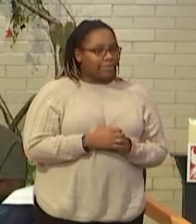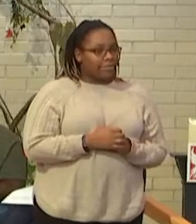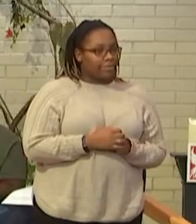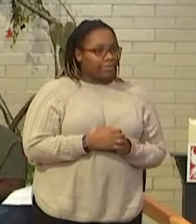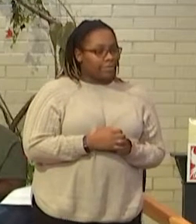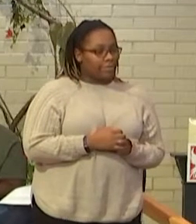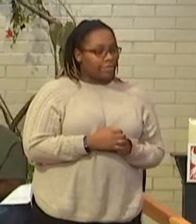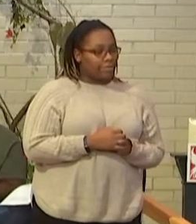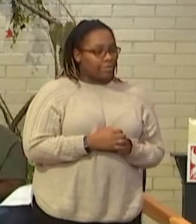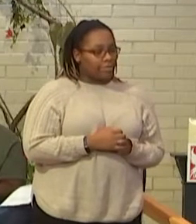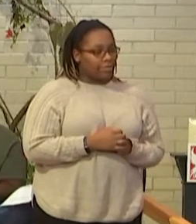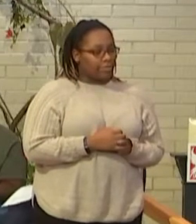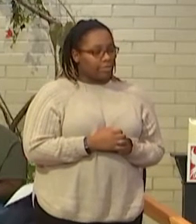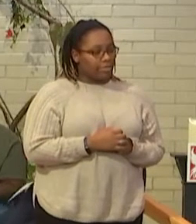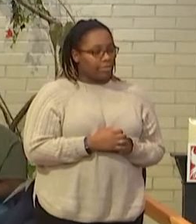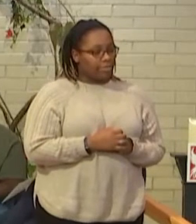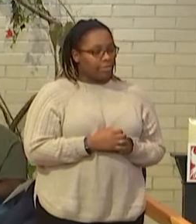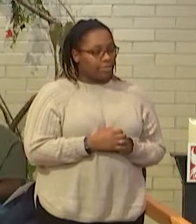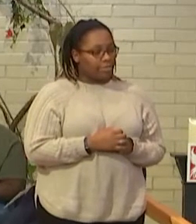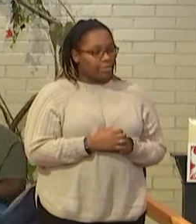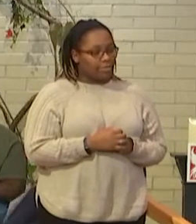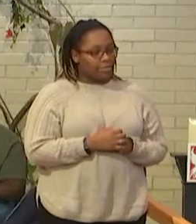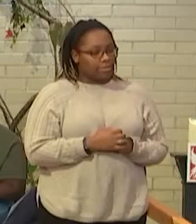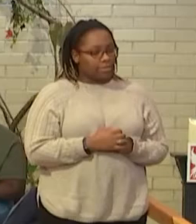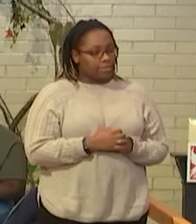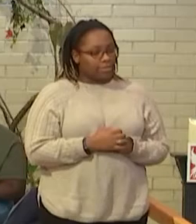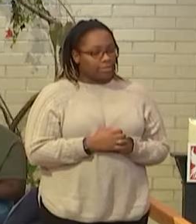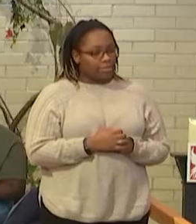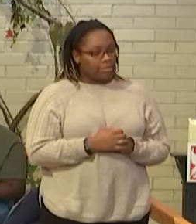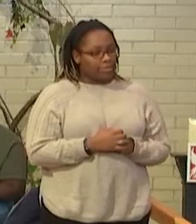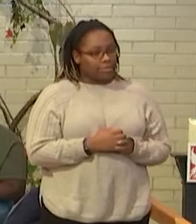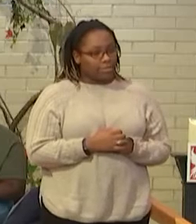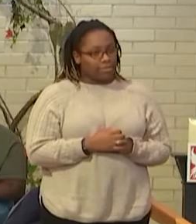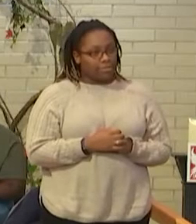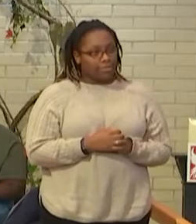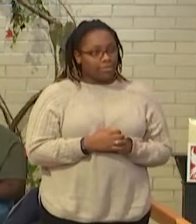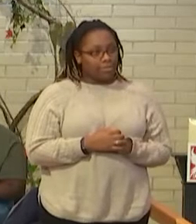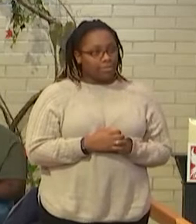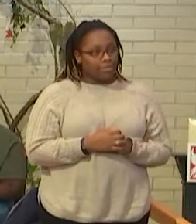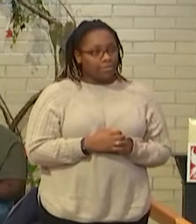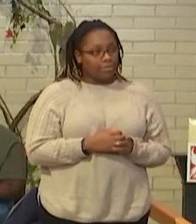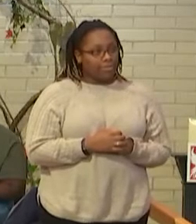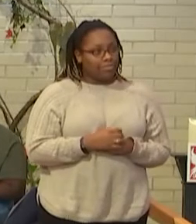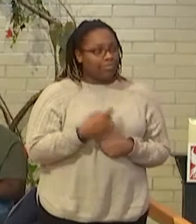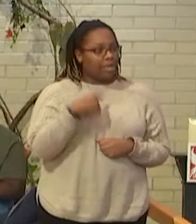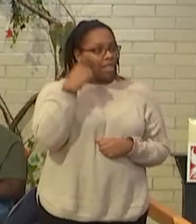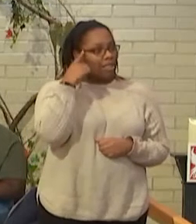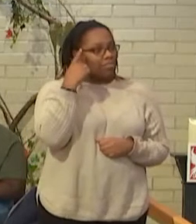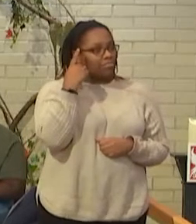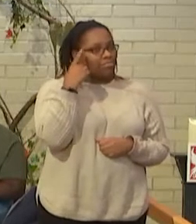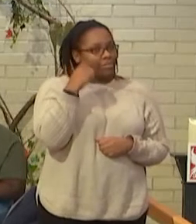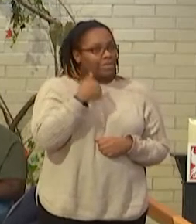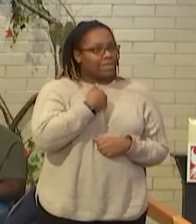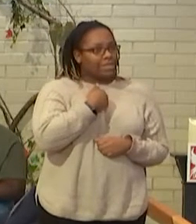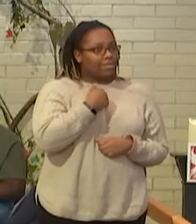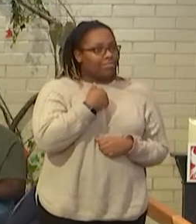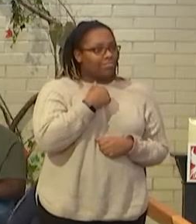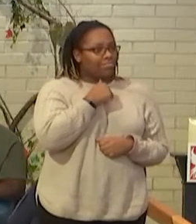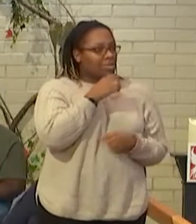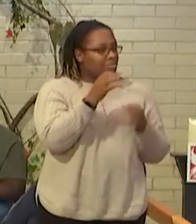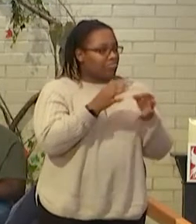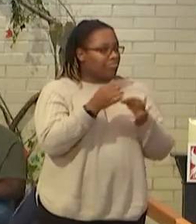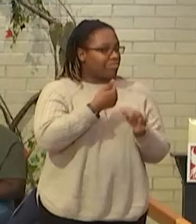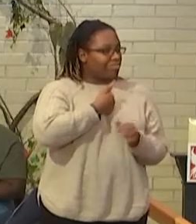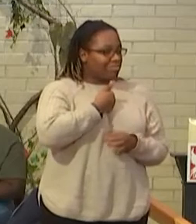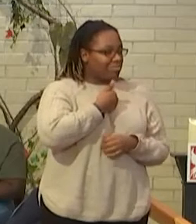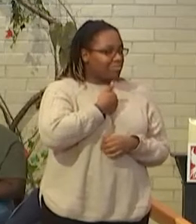that I'm an ADHD person, because that doesn't really make sense to me. But I also think that for me, it's not that's not how I describe myself